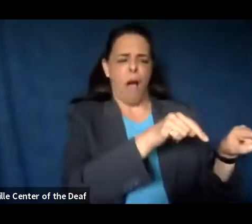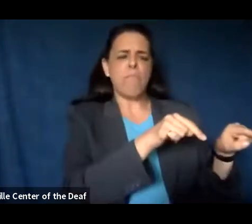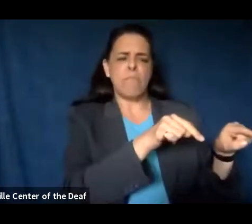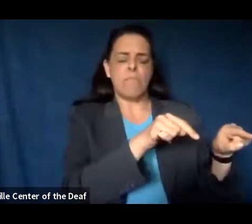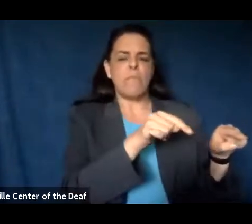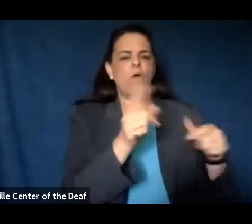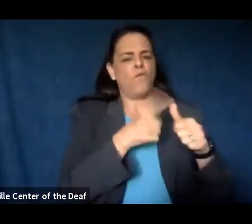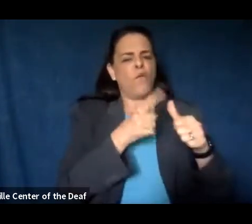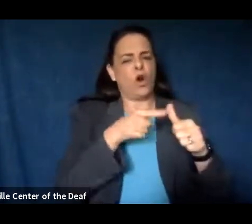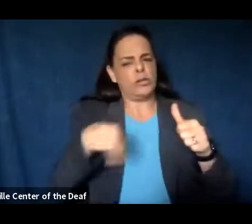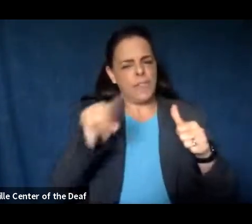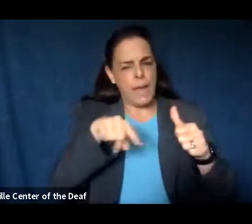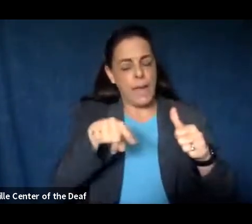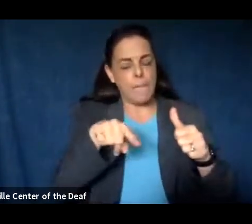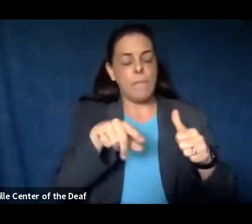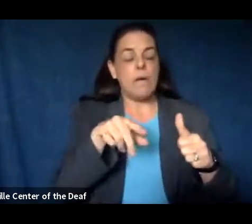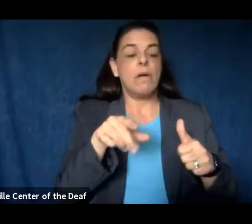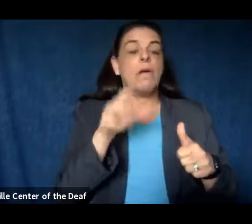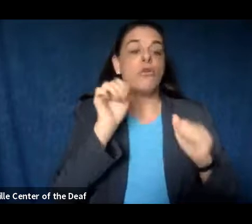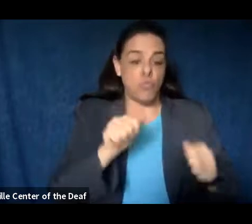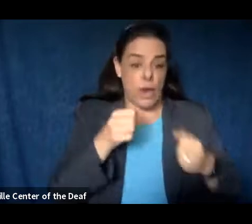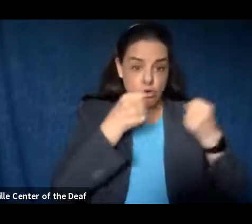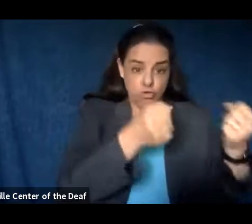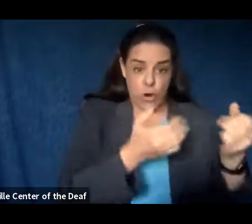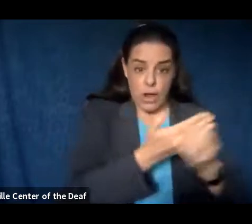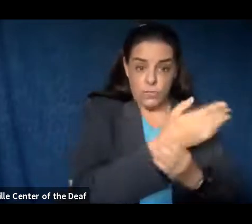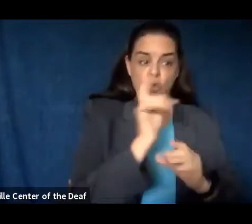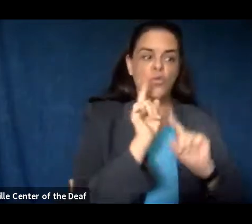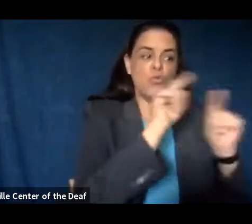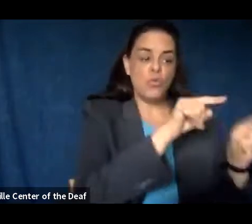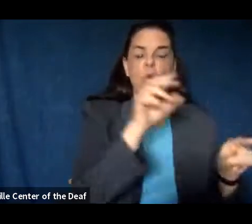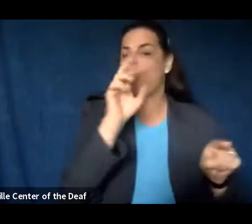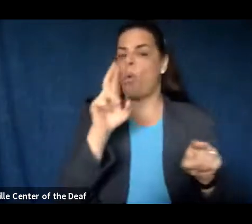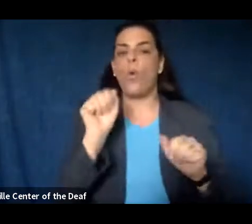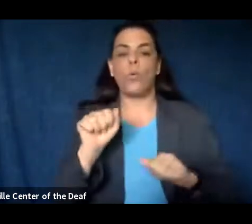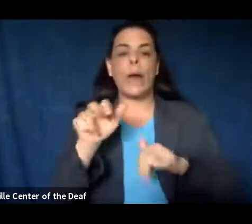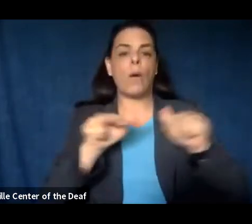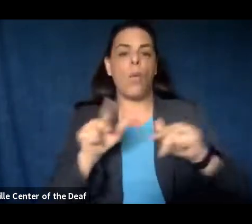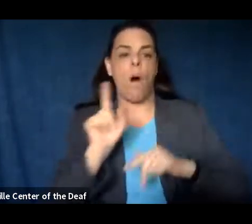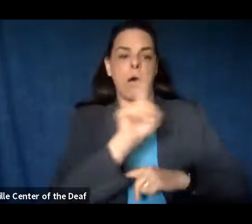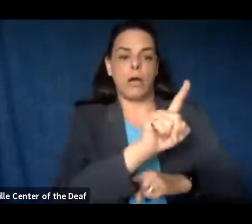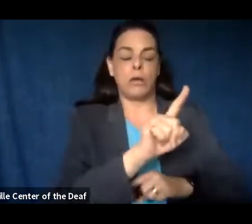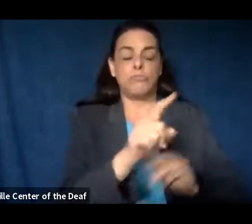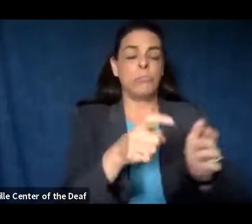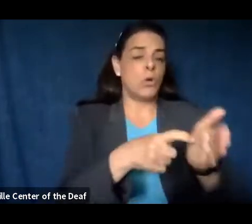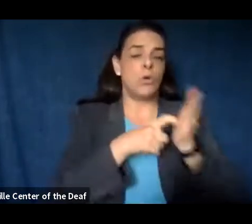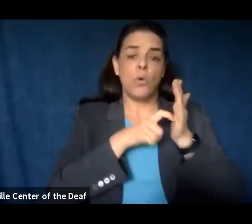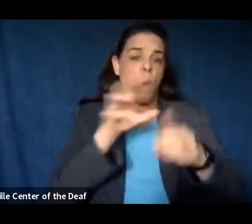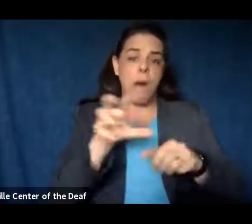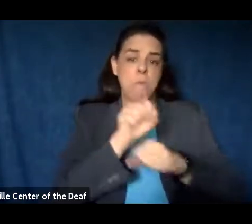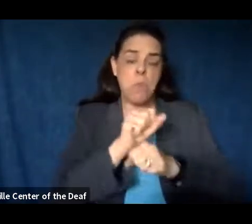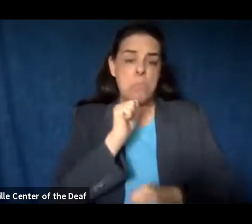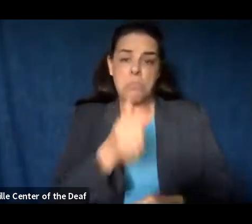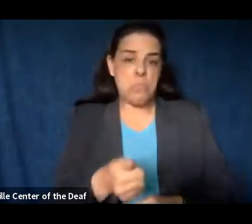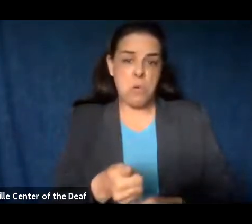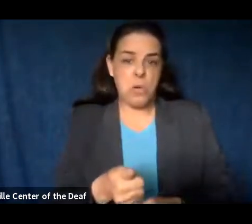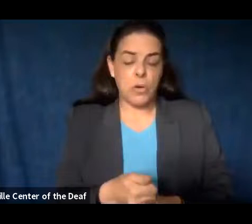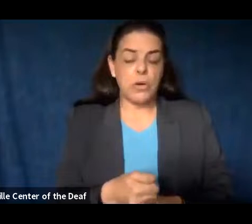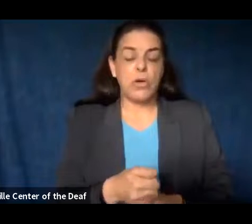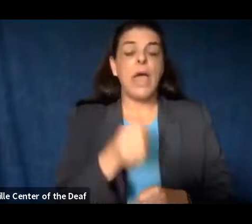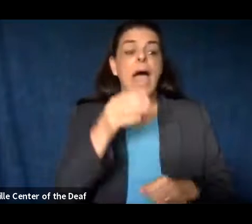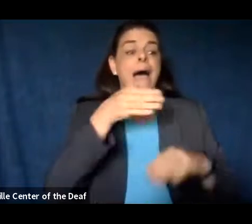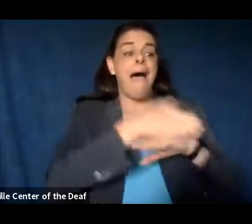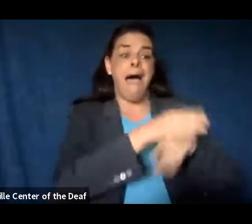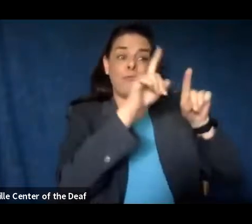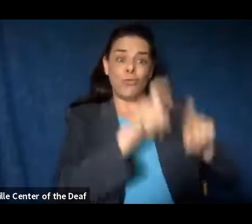tested. Appointments will not be required. Everyone who gets a test will need to self-isolate until